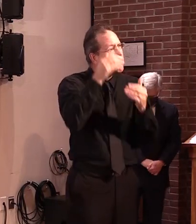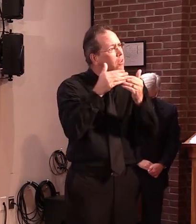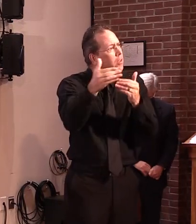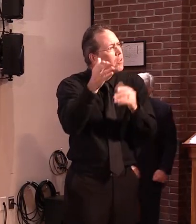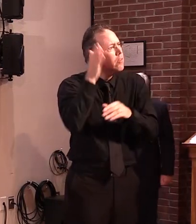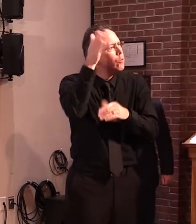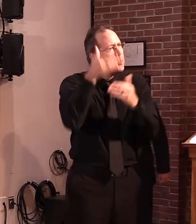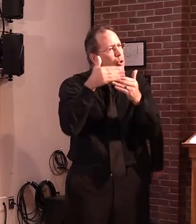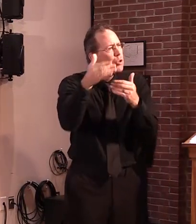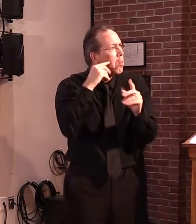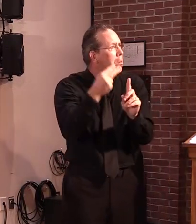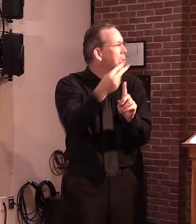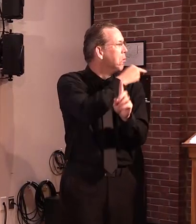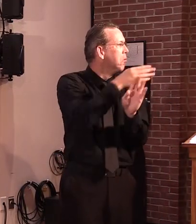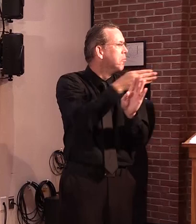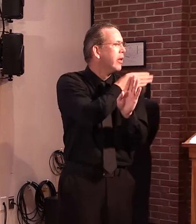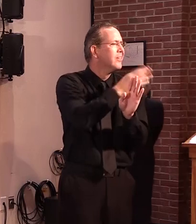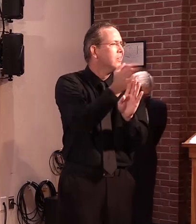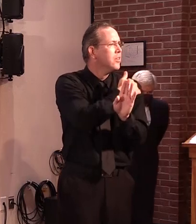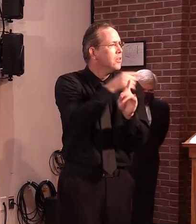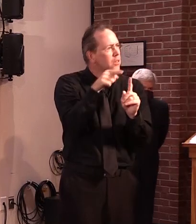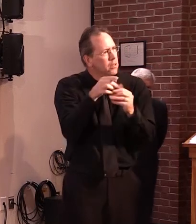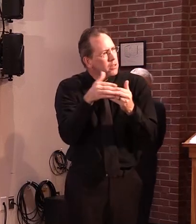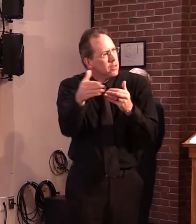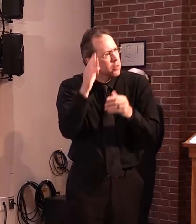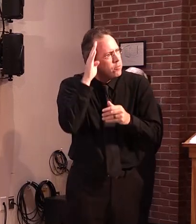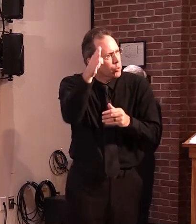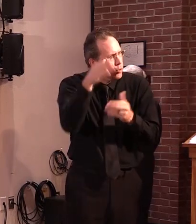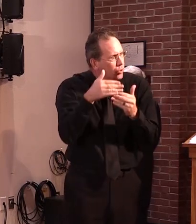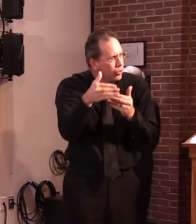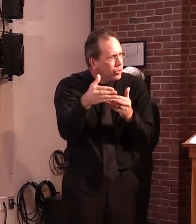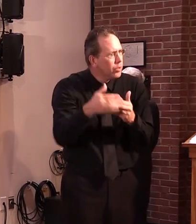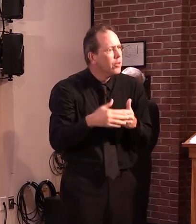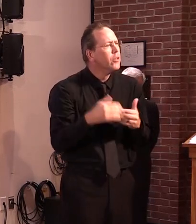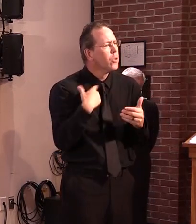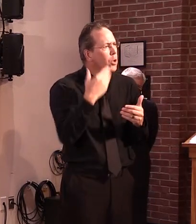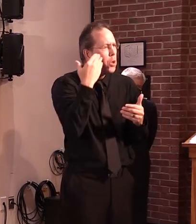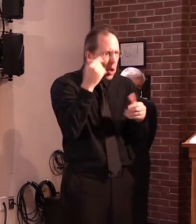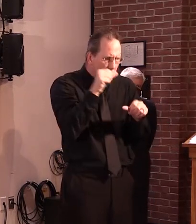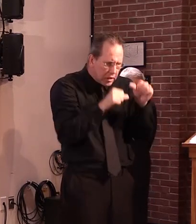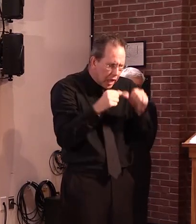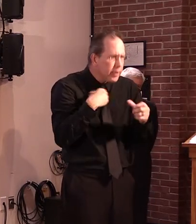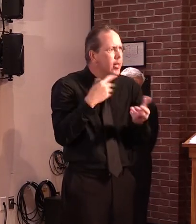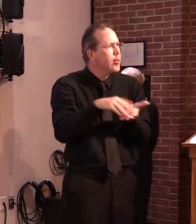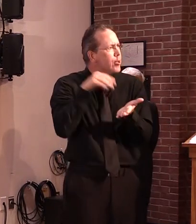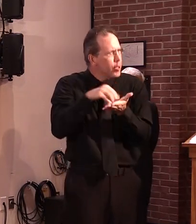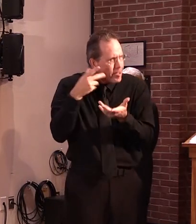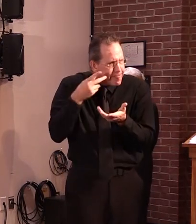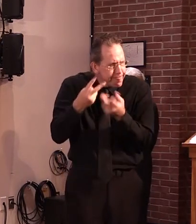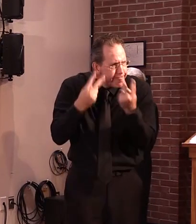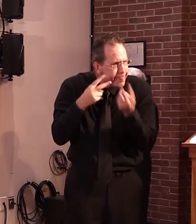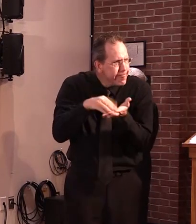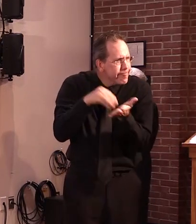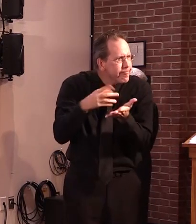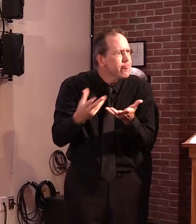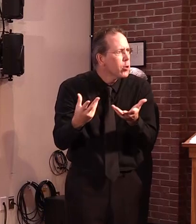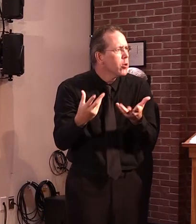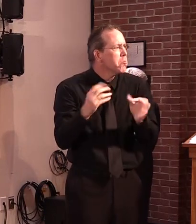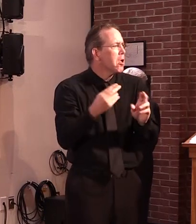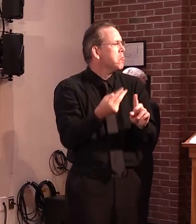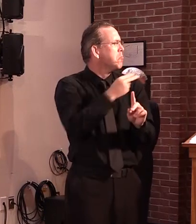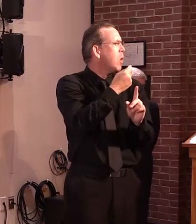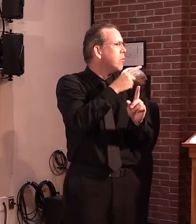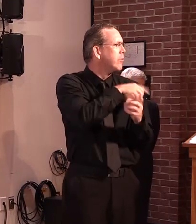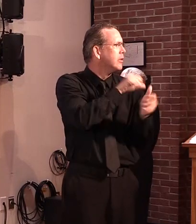now and what we've been through and how we could best address it. So rather than looking backward and counting the number